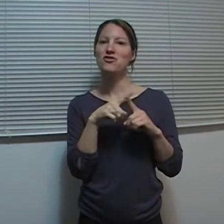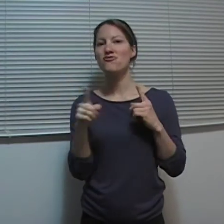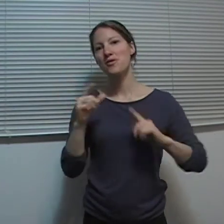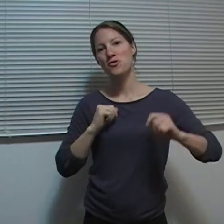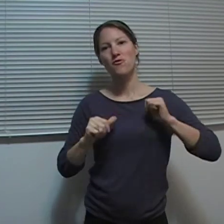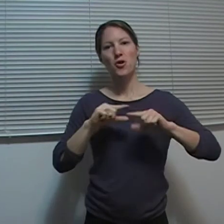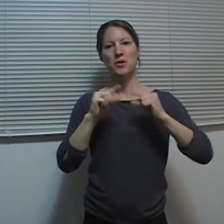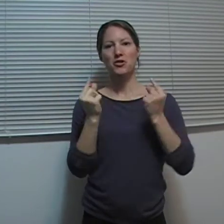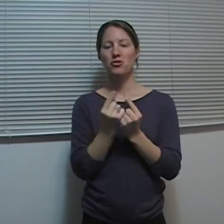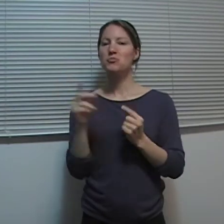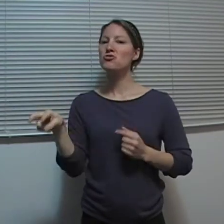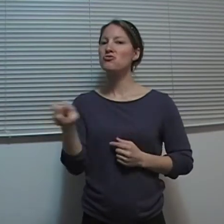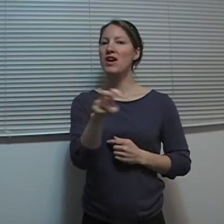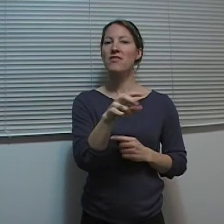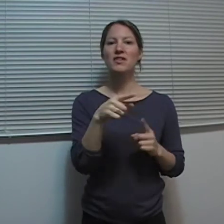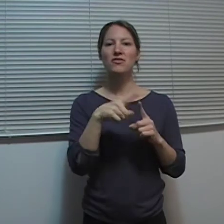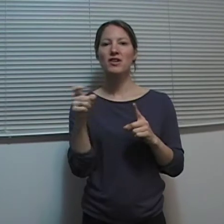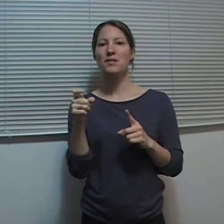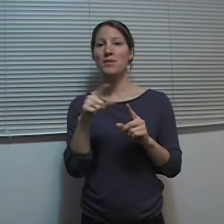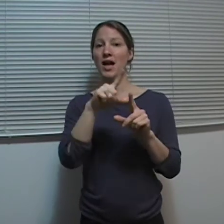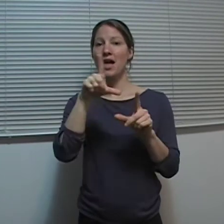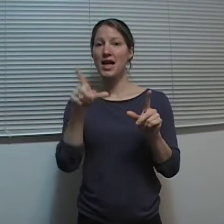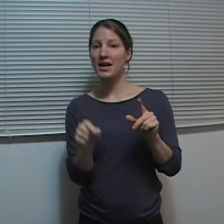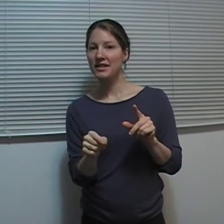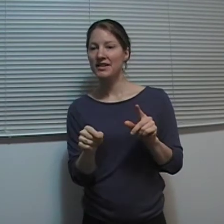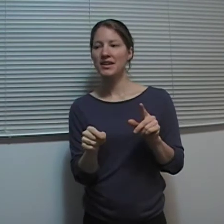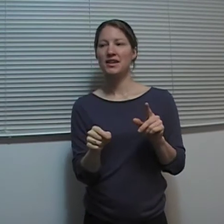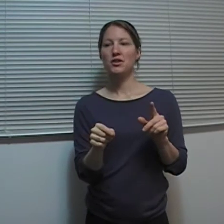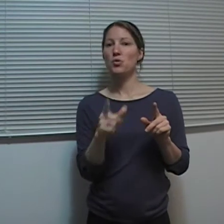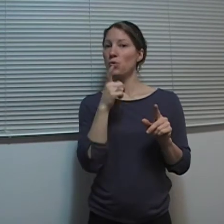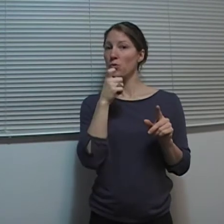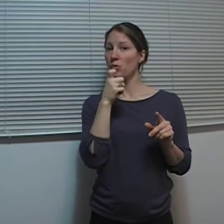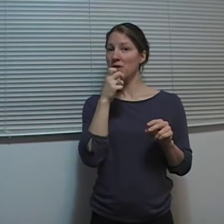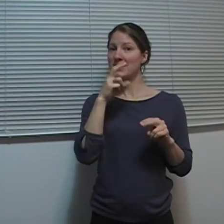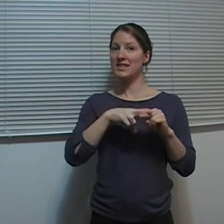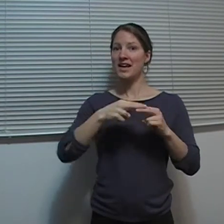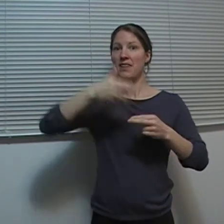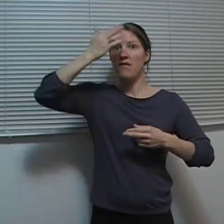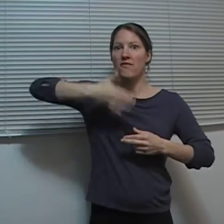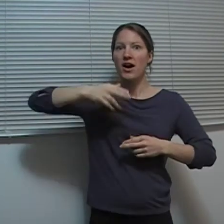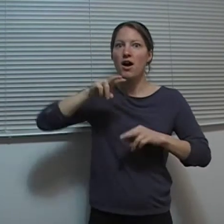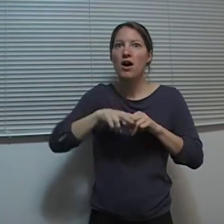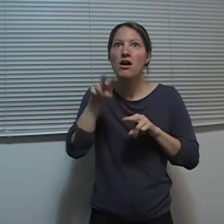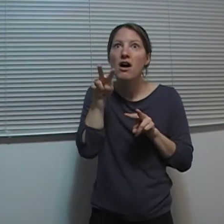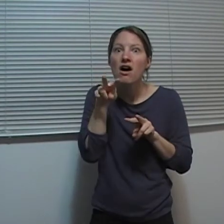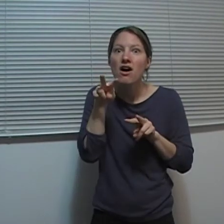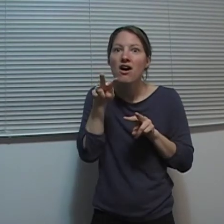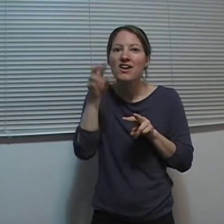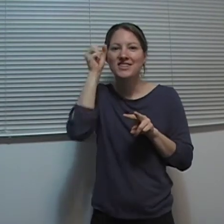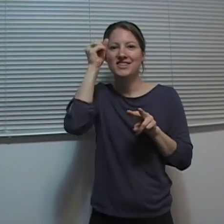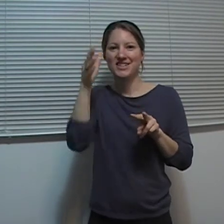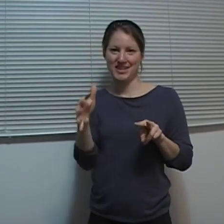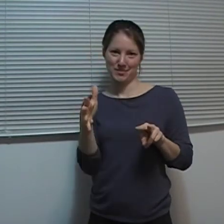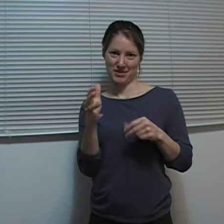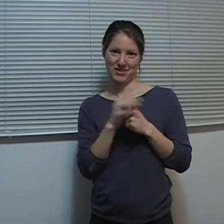pieces of humor. Who do you think had the front seat? William Shakespeare. Who do you think processed all that and collected